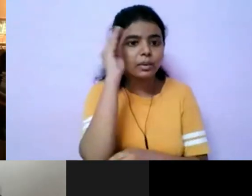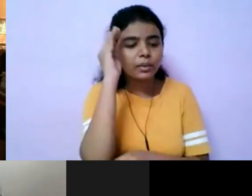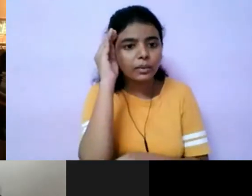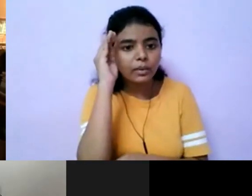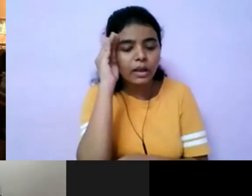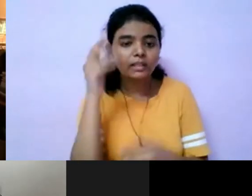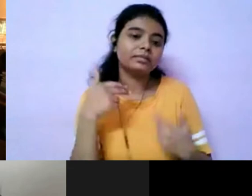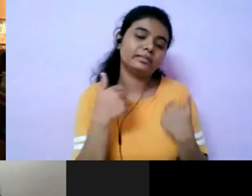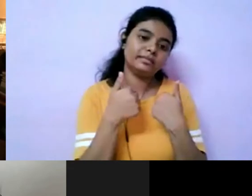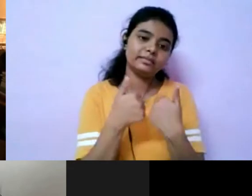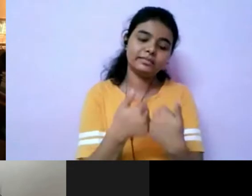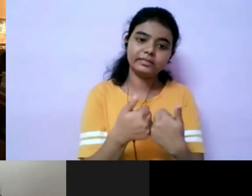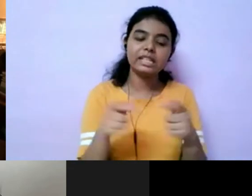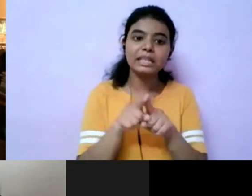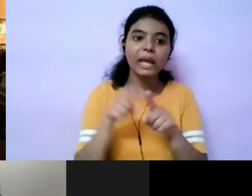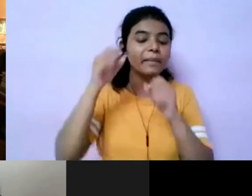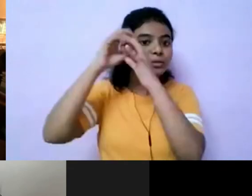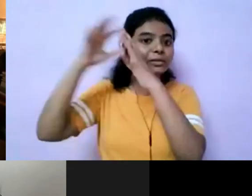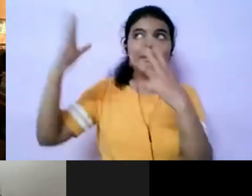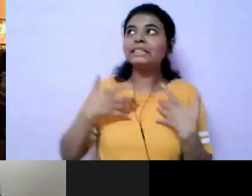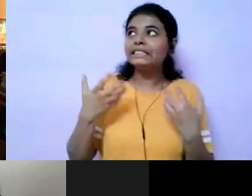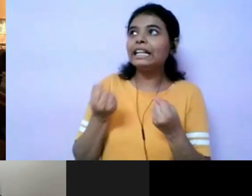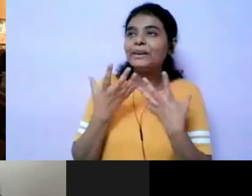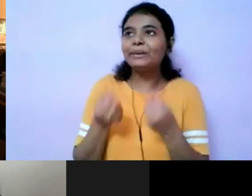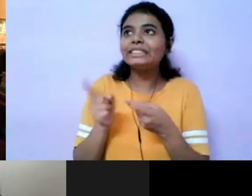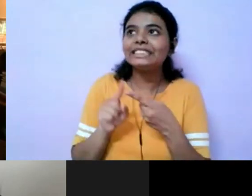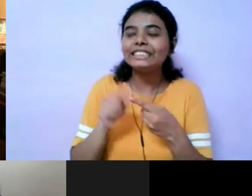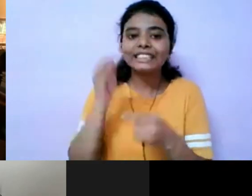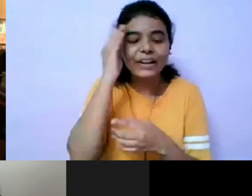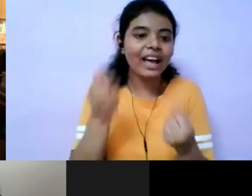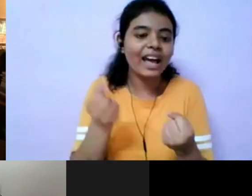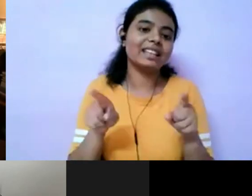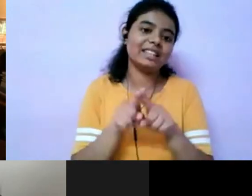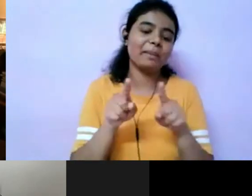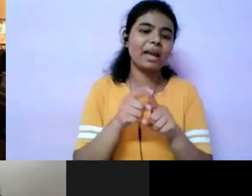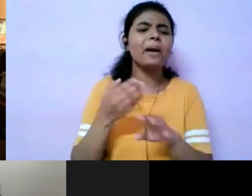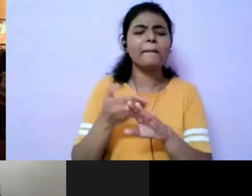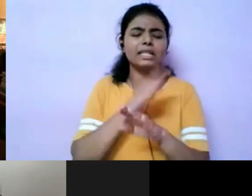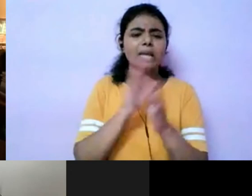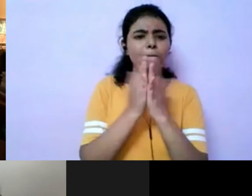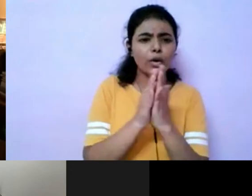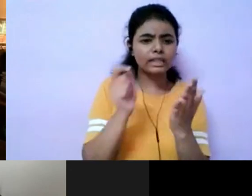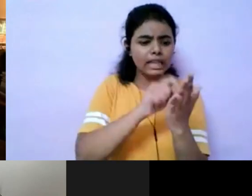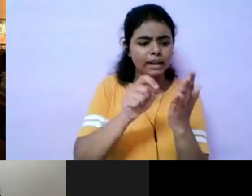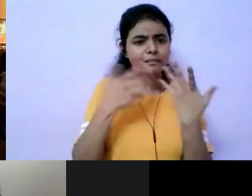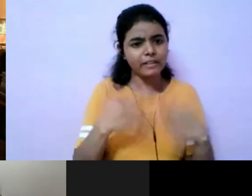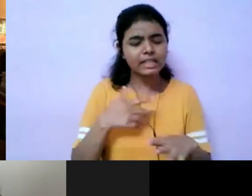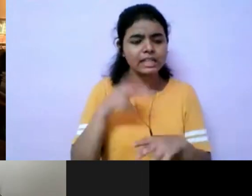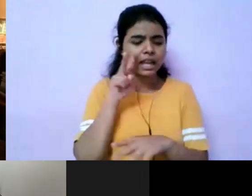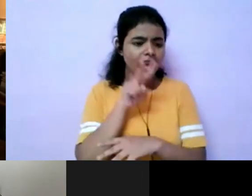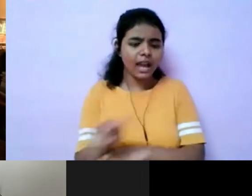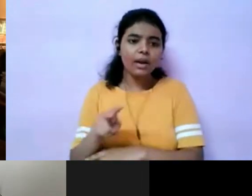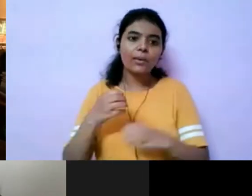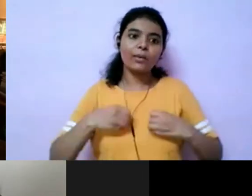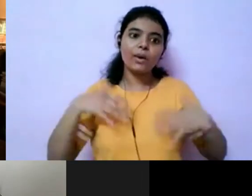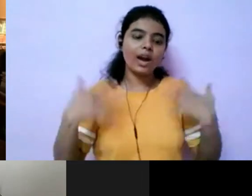Kuusisto. It's like dream coming true. I've read a couple of your books like Eavesdropping and Planet of the Blind. And the